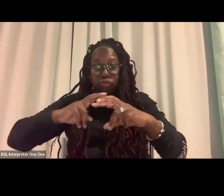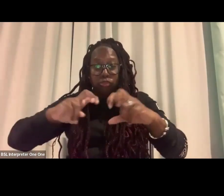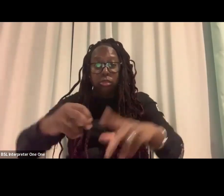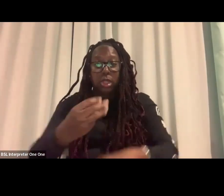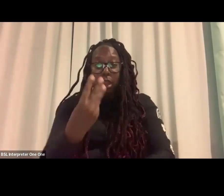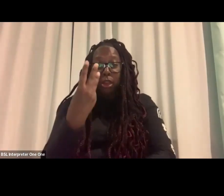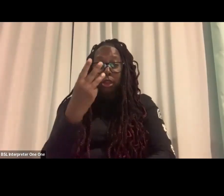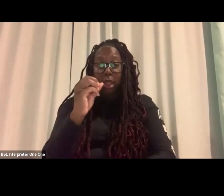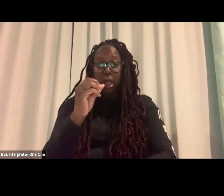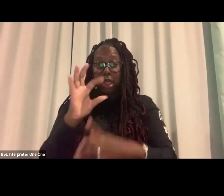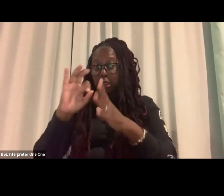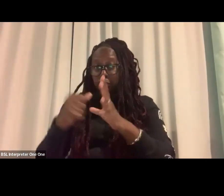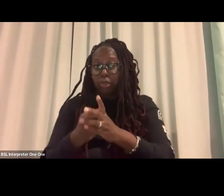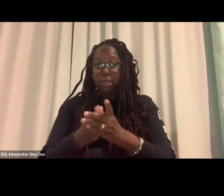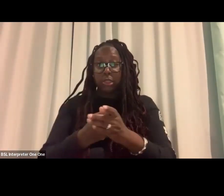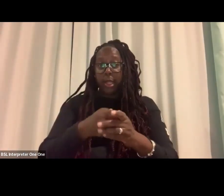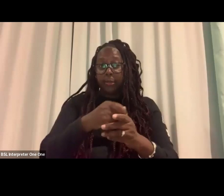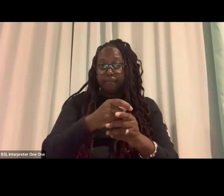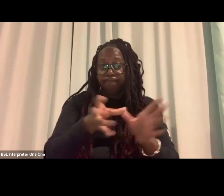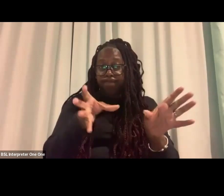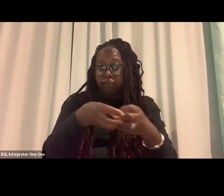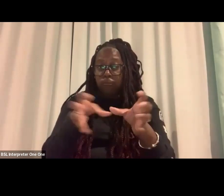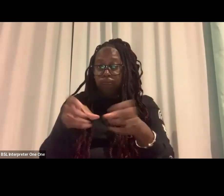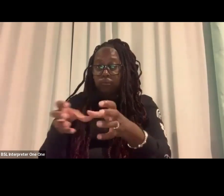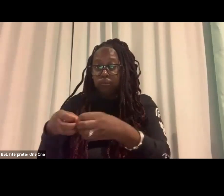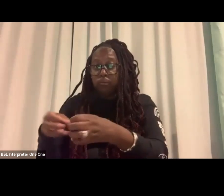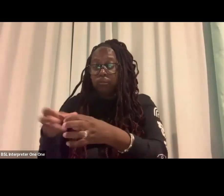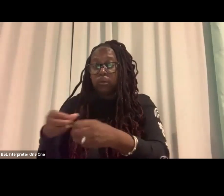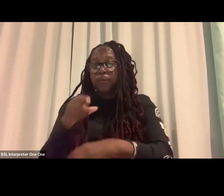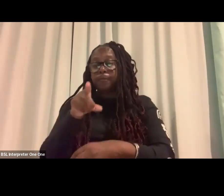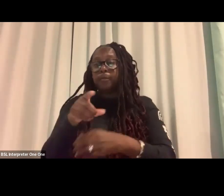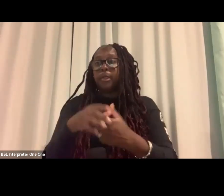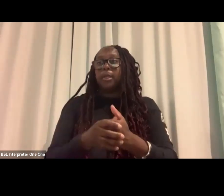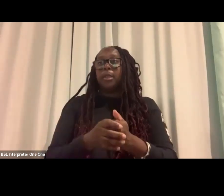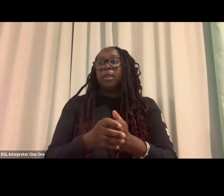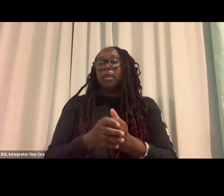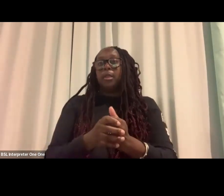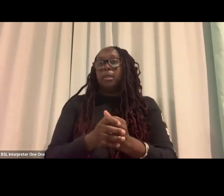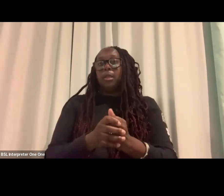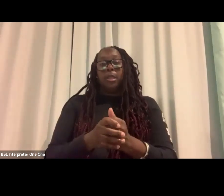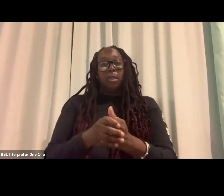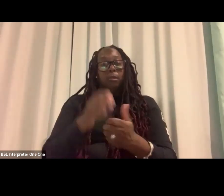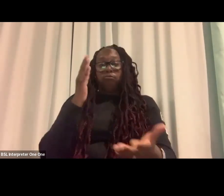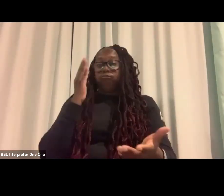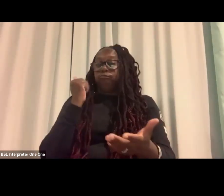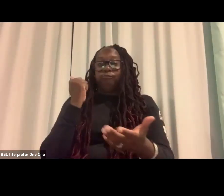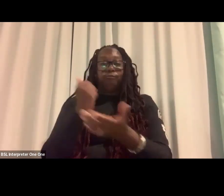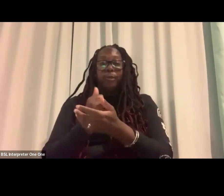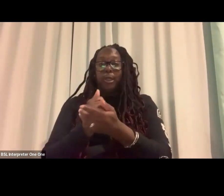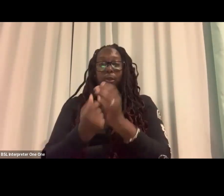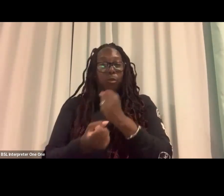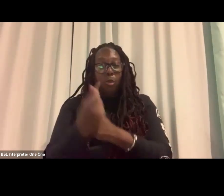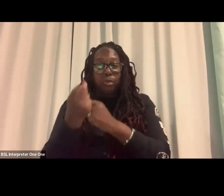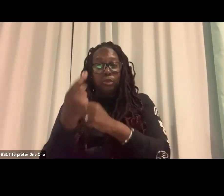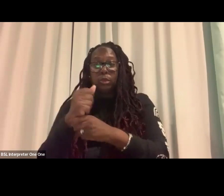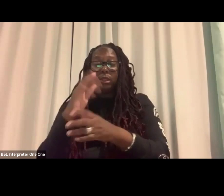projects within the municipality. It has been a real opportunity for project